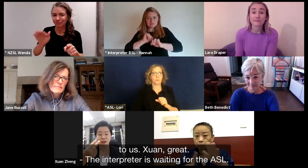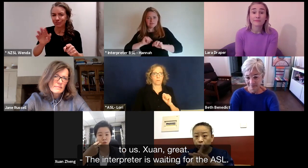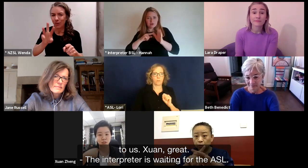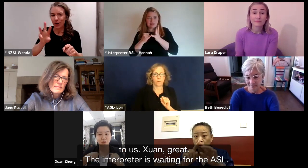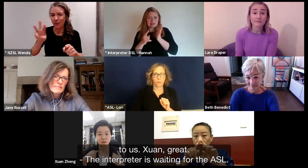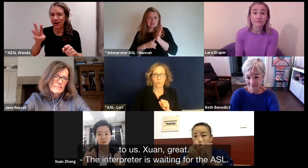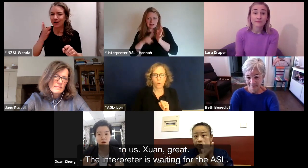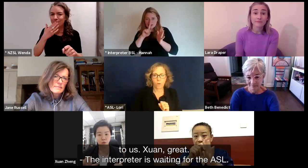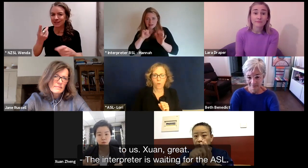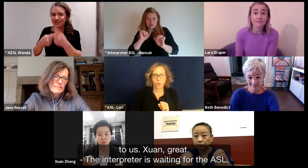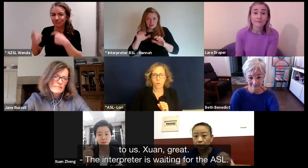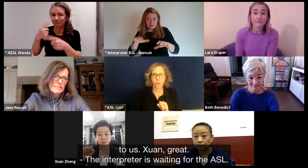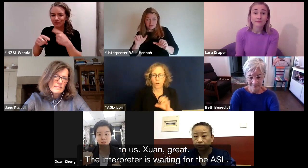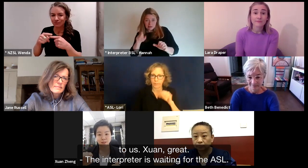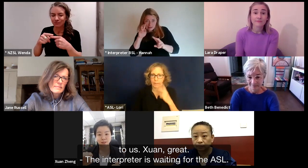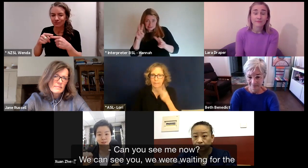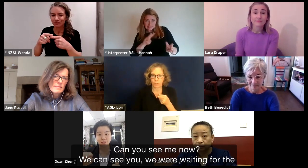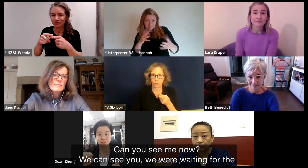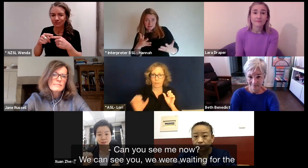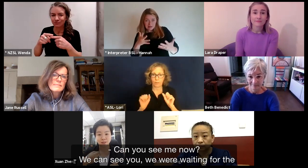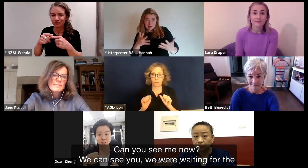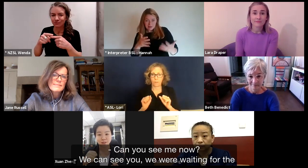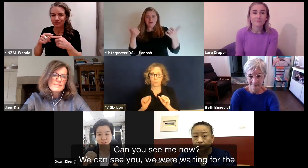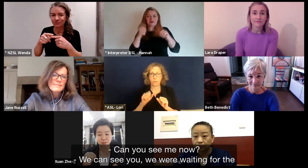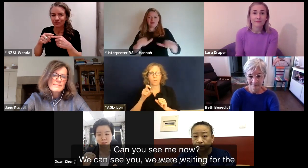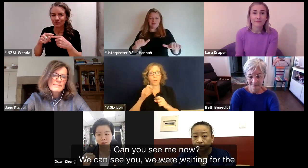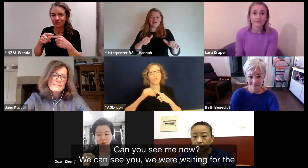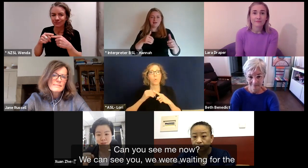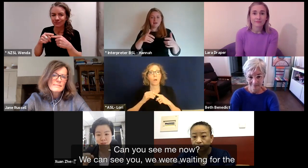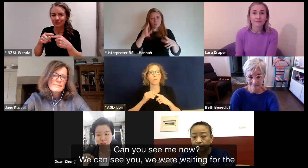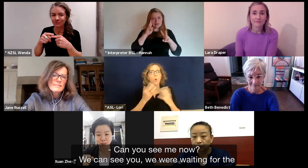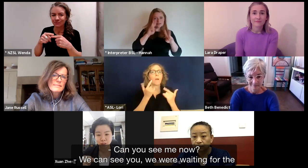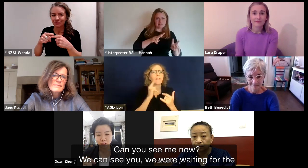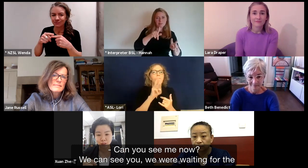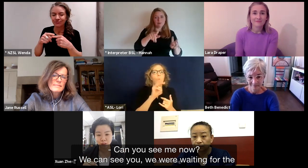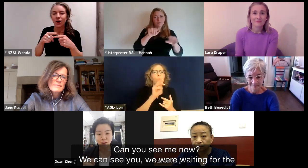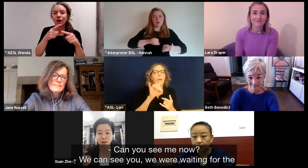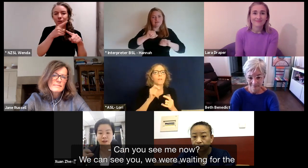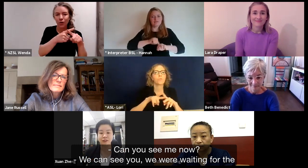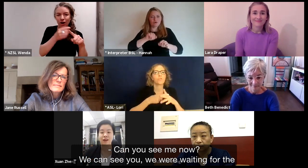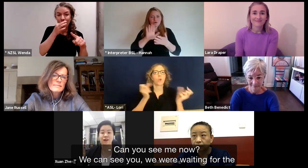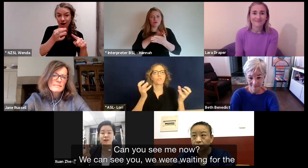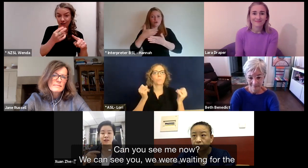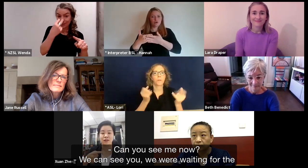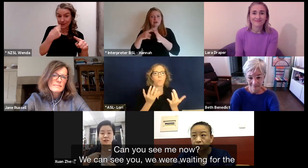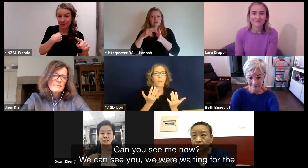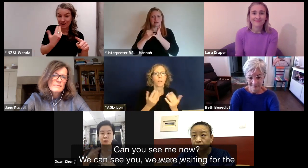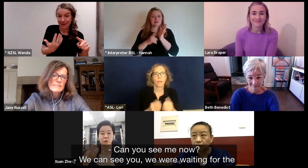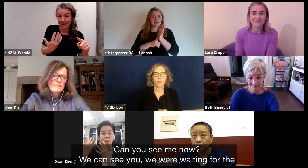Can you see me now? Yeah, we could see you. We were waiting for Wei to do the ASL interpreting for us. Yeah.